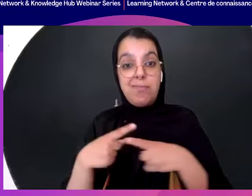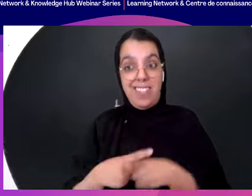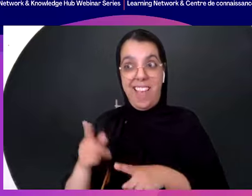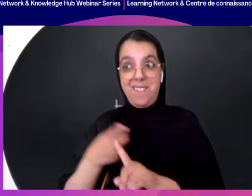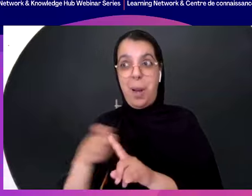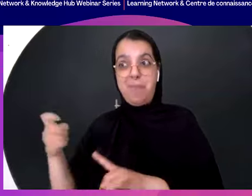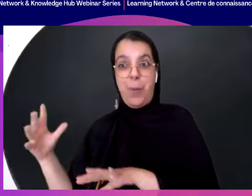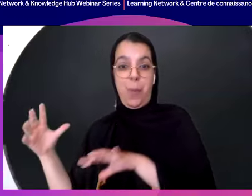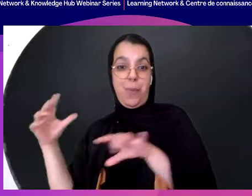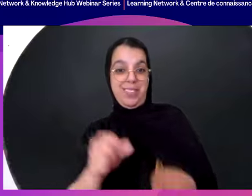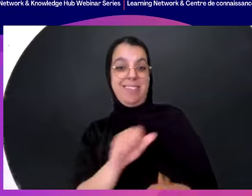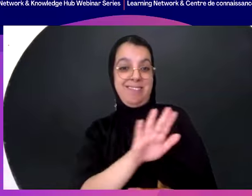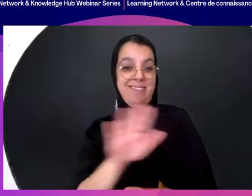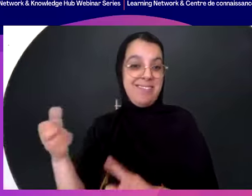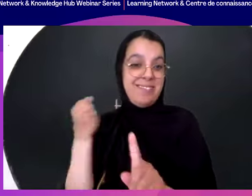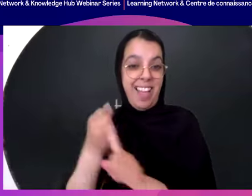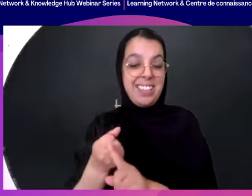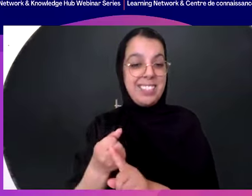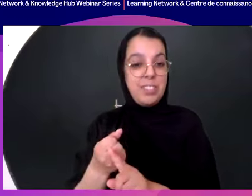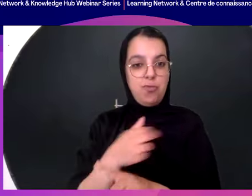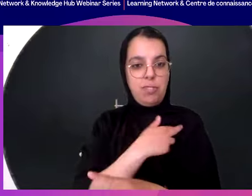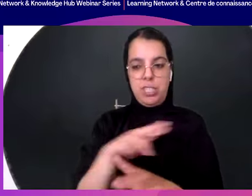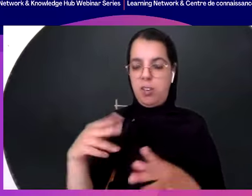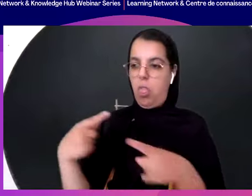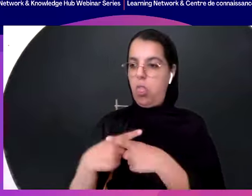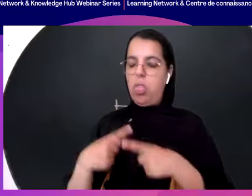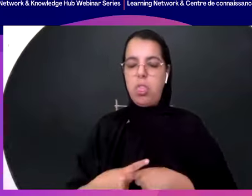colonialism. And so,